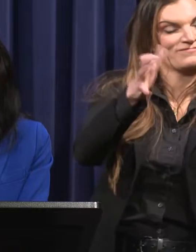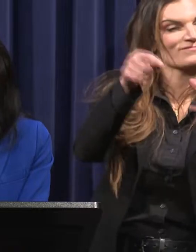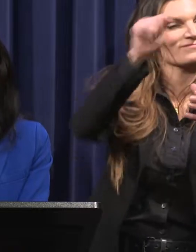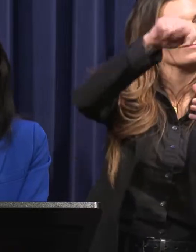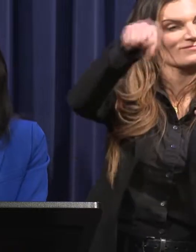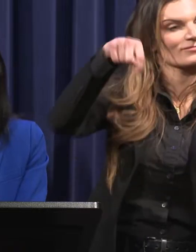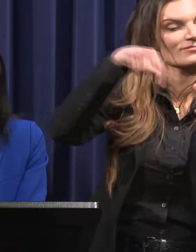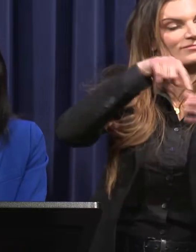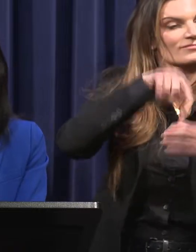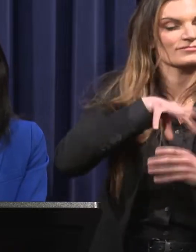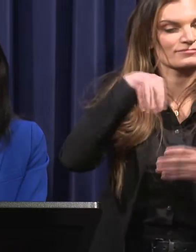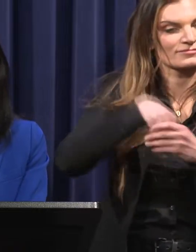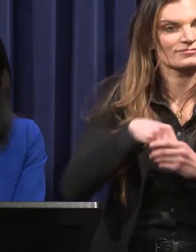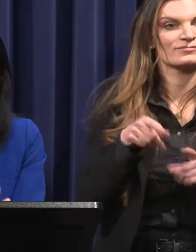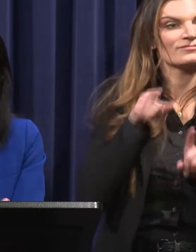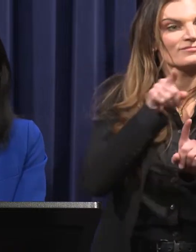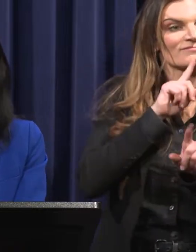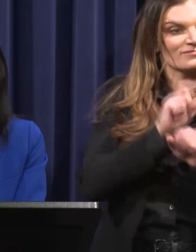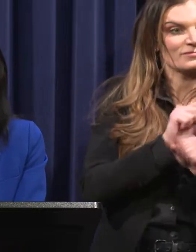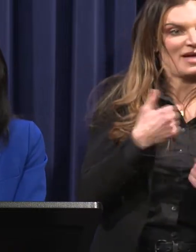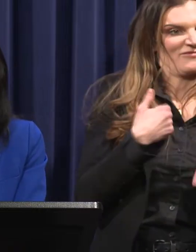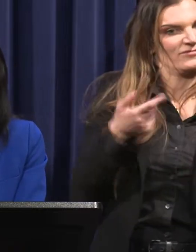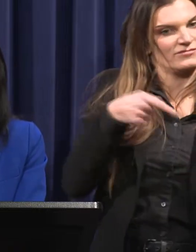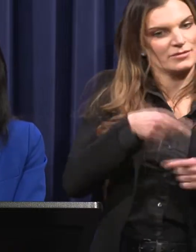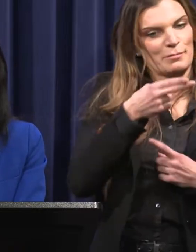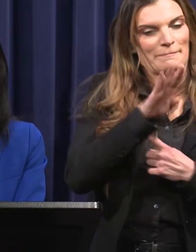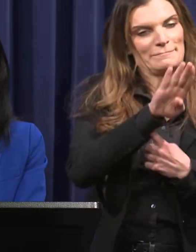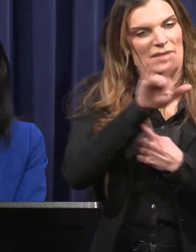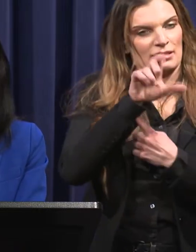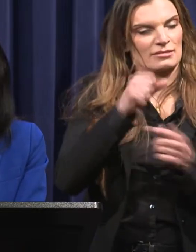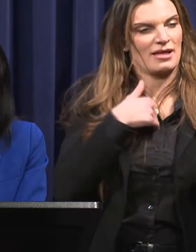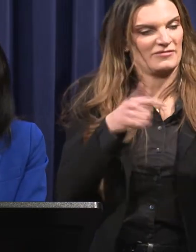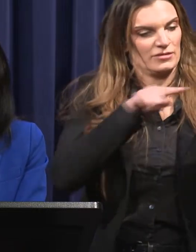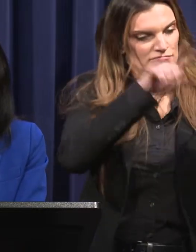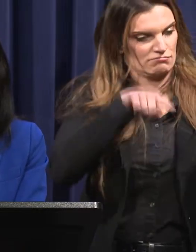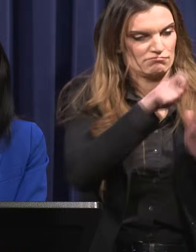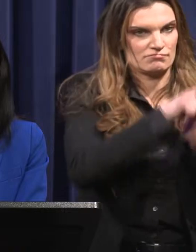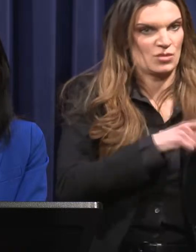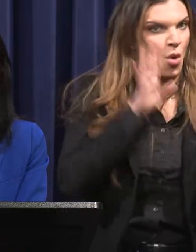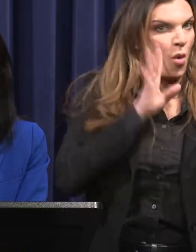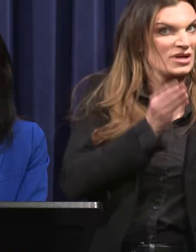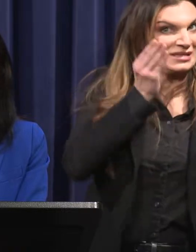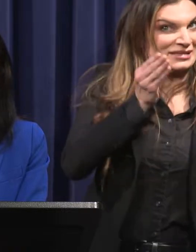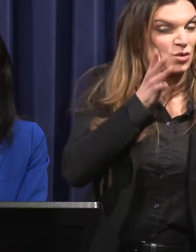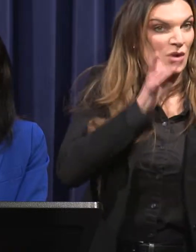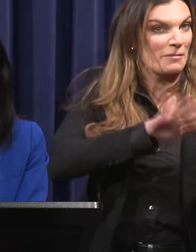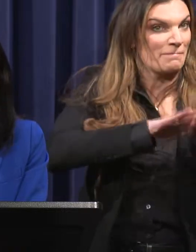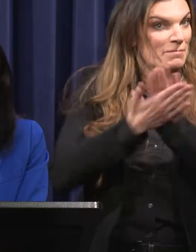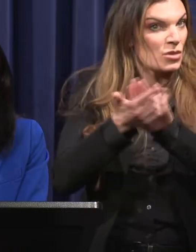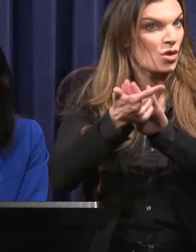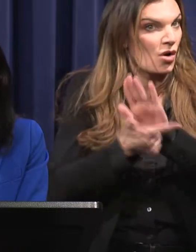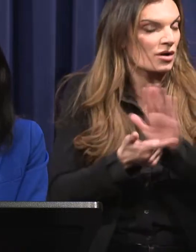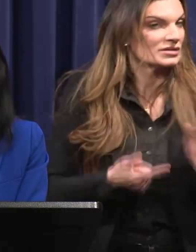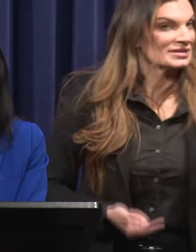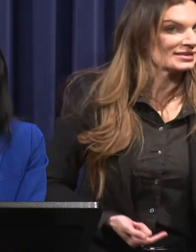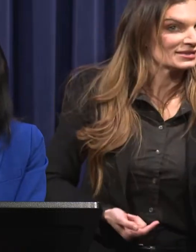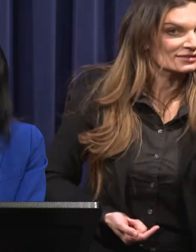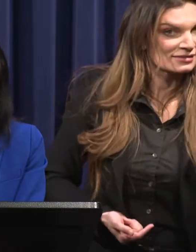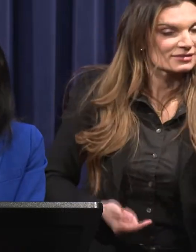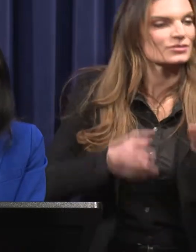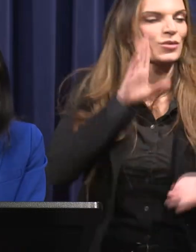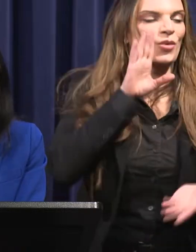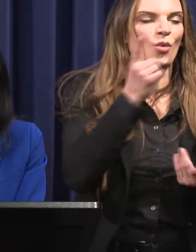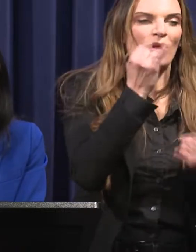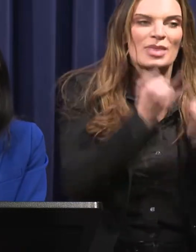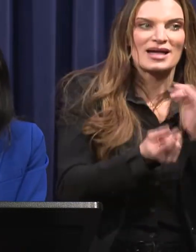have, bills that are, when I say ready to go, there's always last minute issues, right? There are always things that